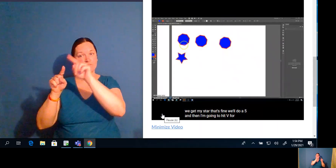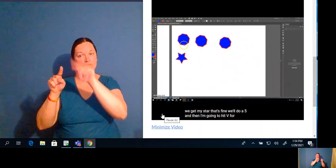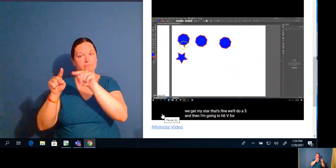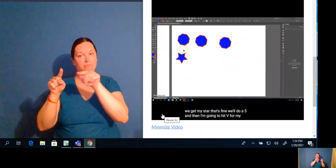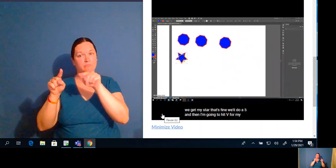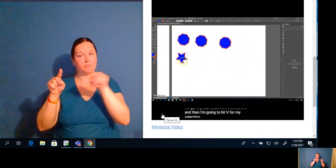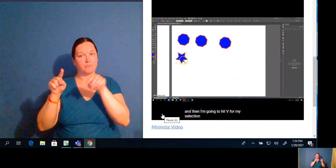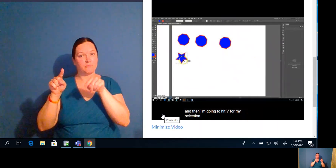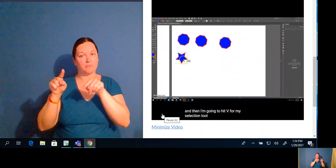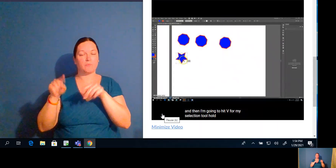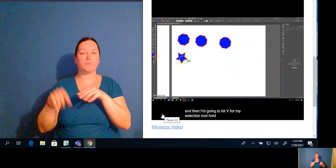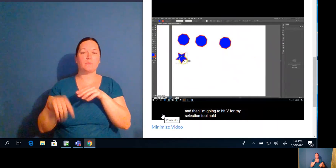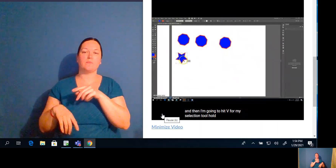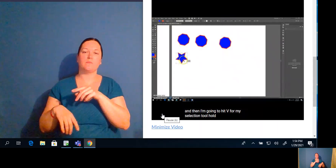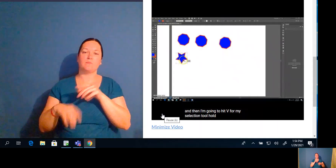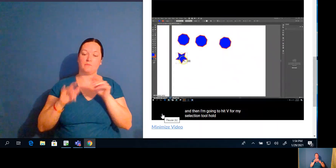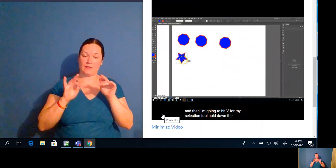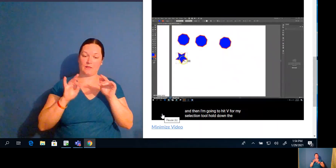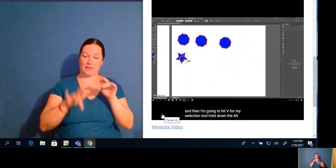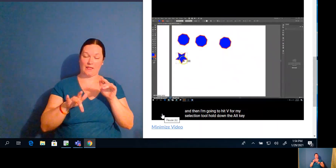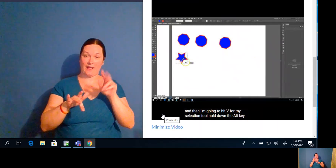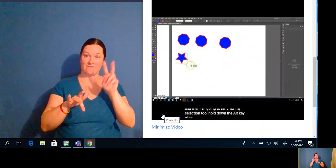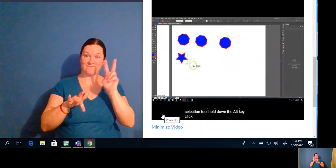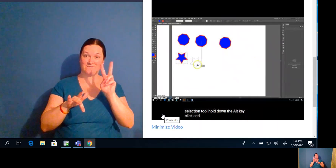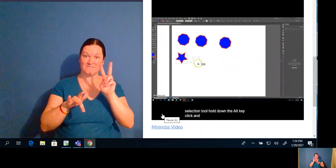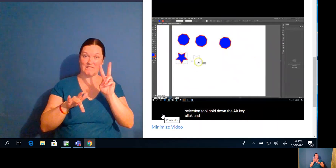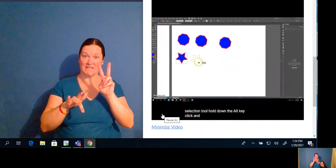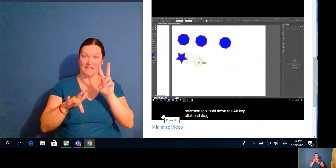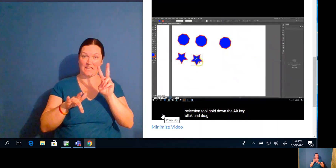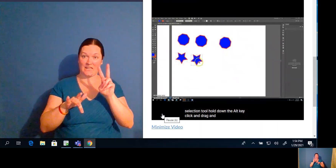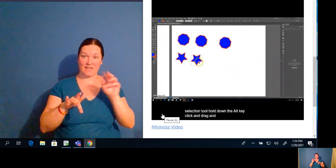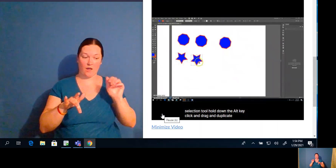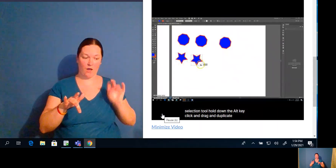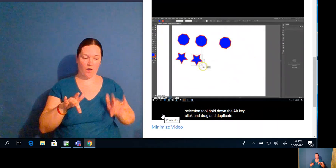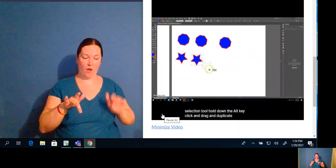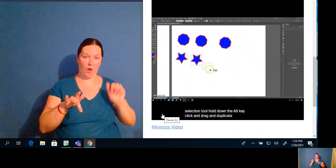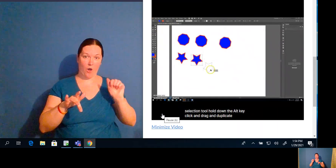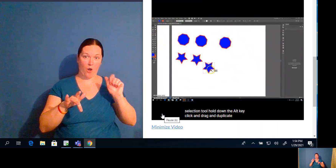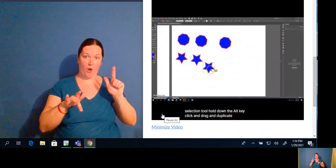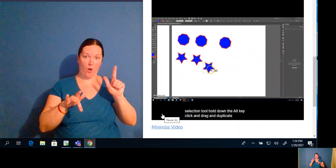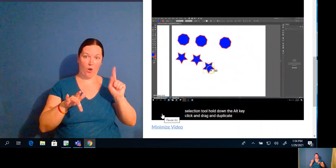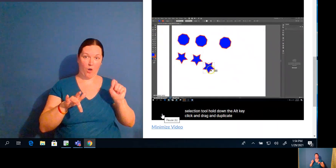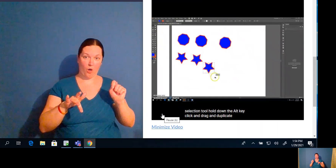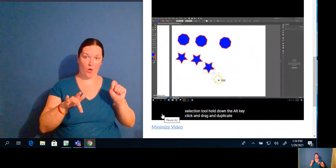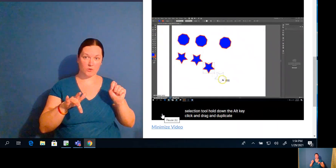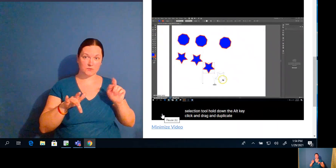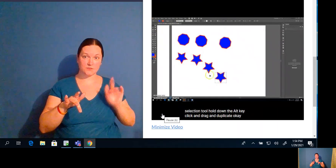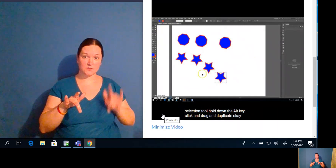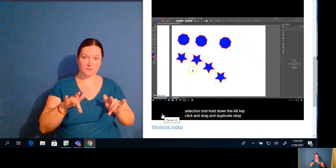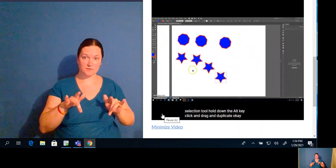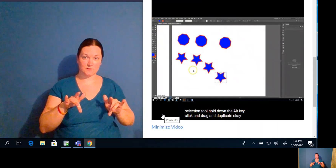hit V for my selection tool, hold down the Alt key, click and drag, and duplicate.